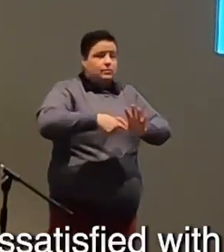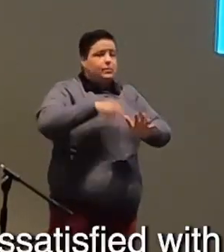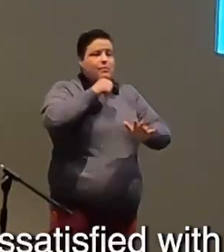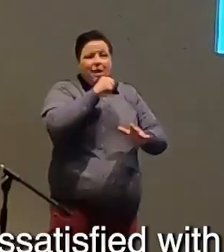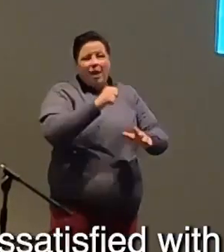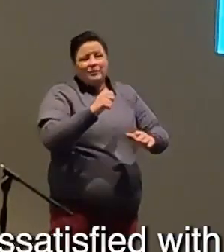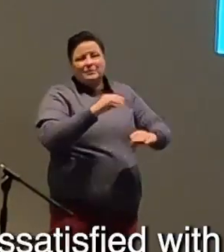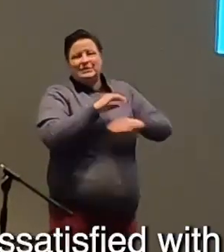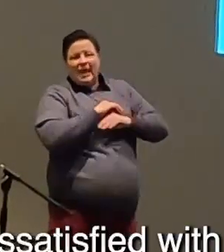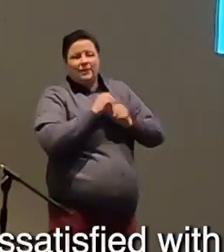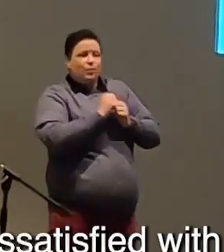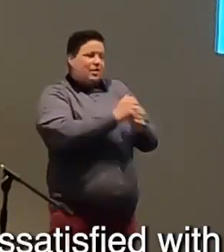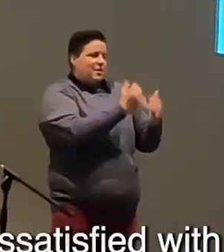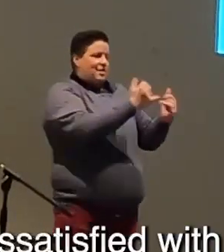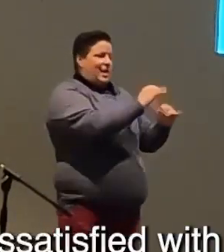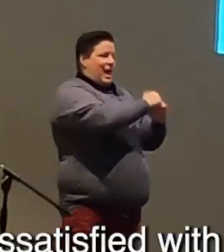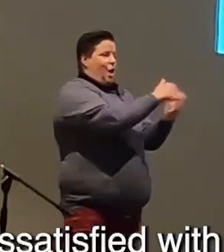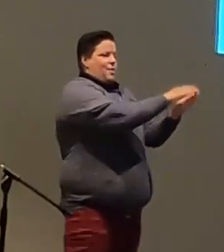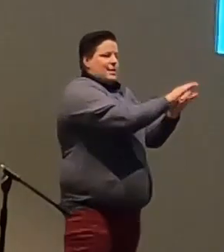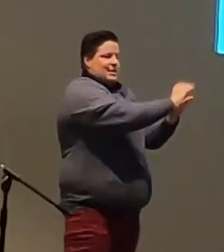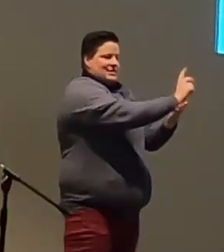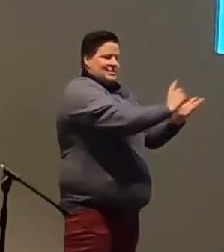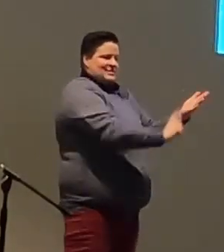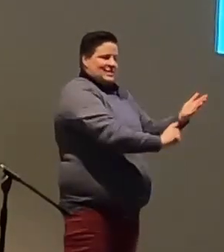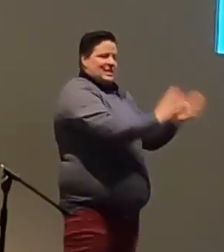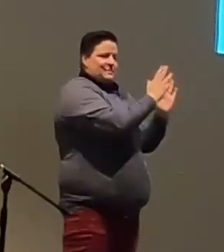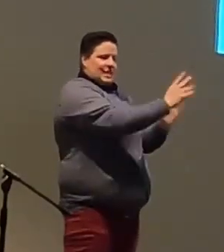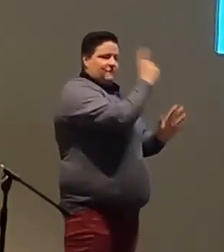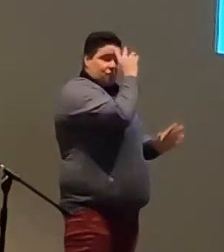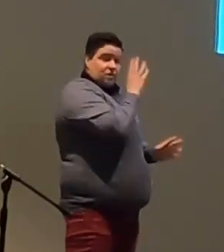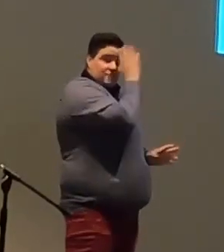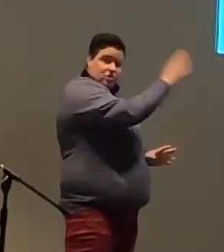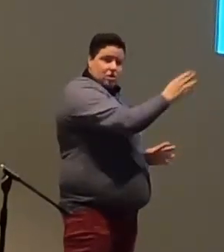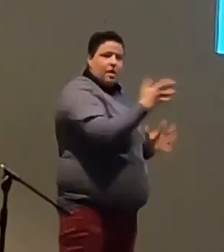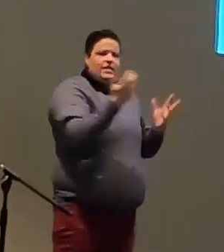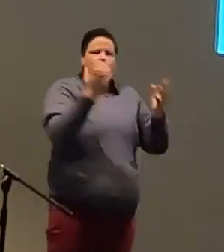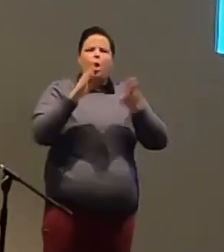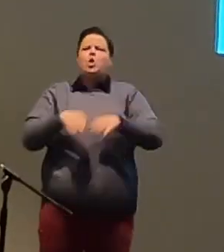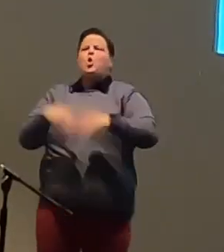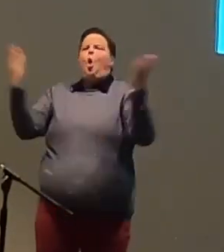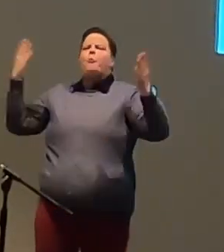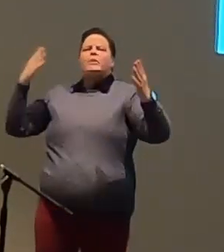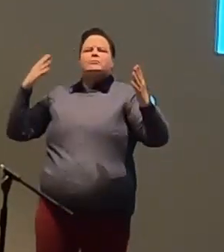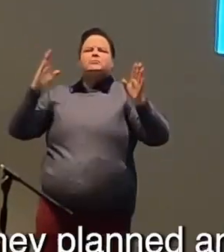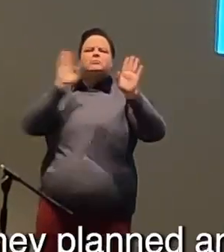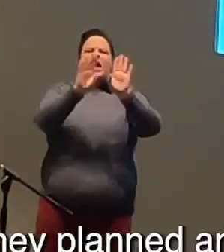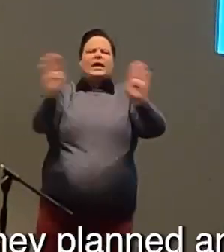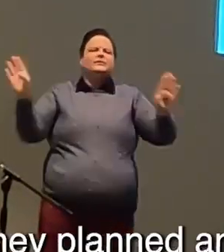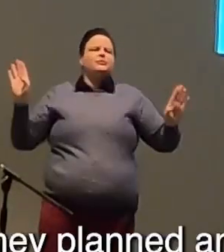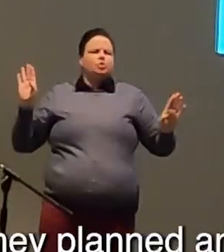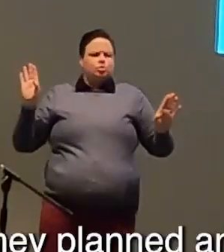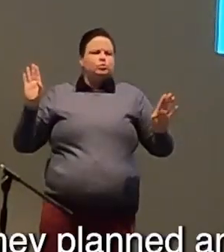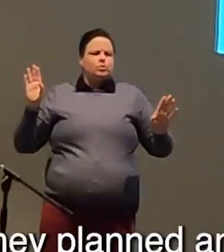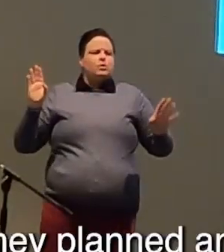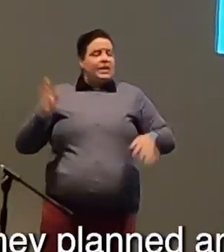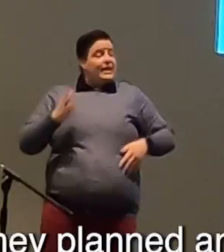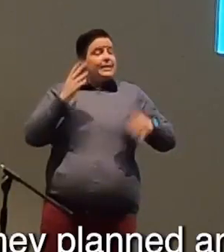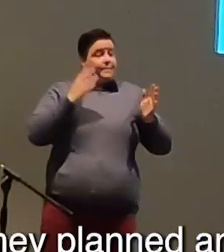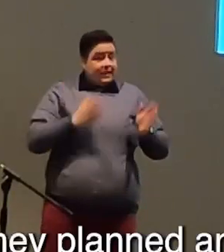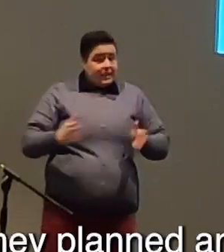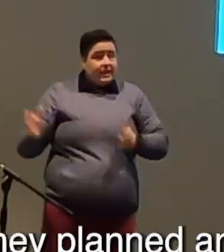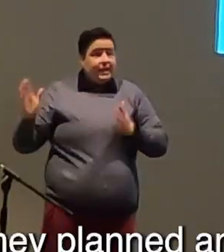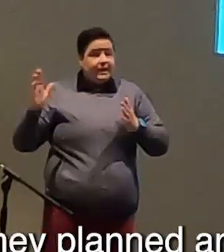present methods of Academy of Design and its plans for the future. They want open exhibitions. So they planned an